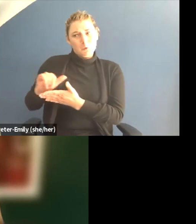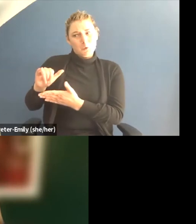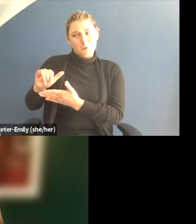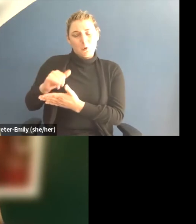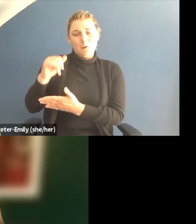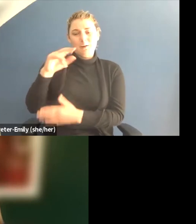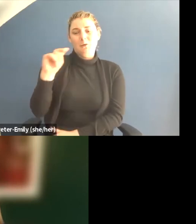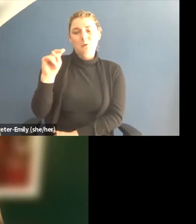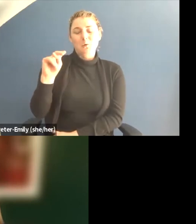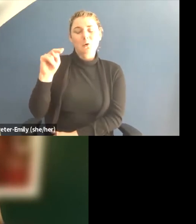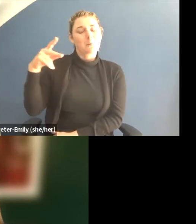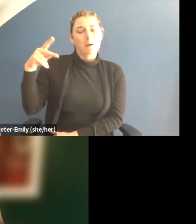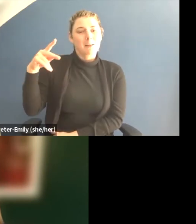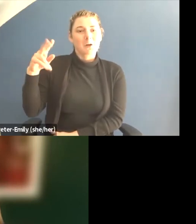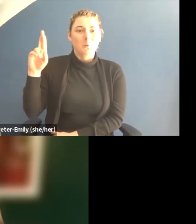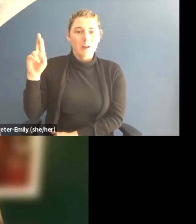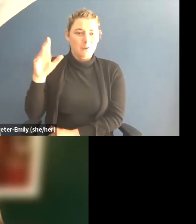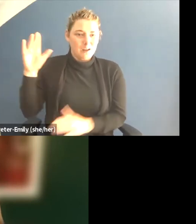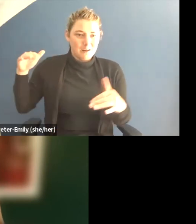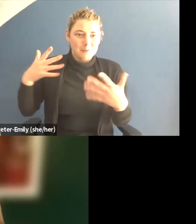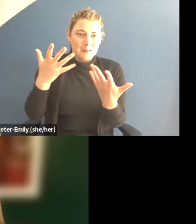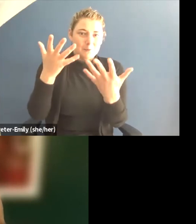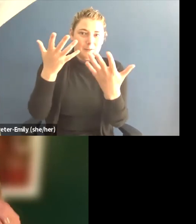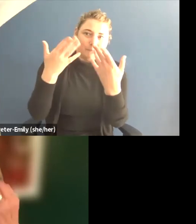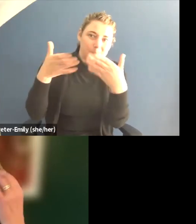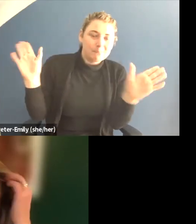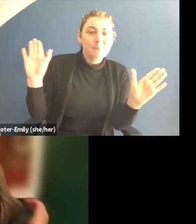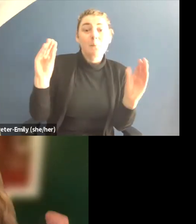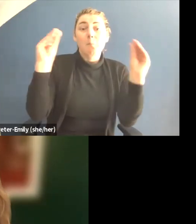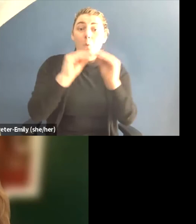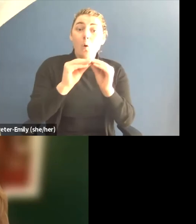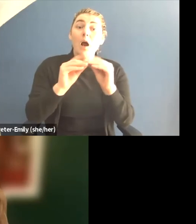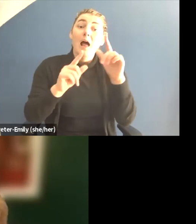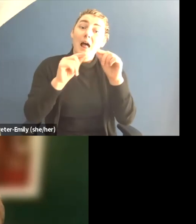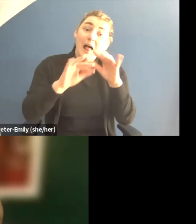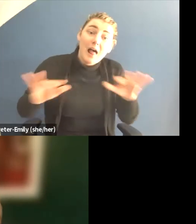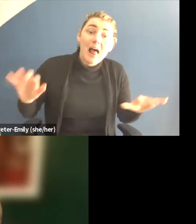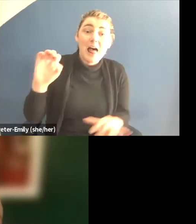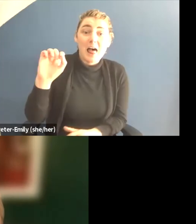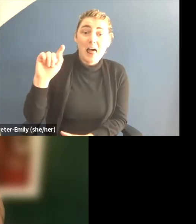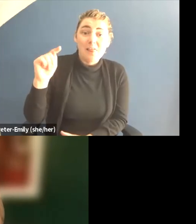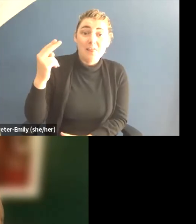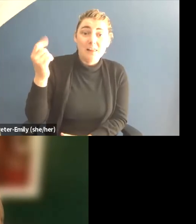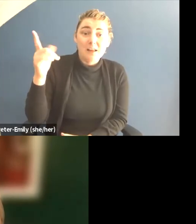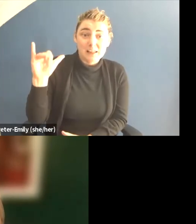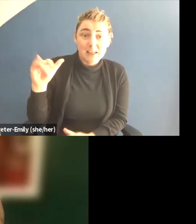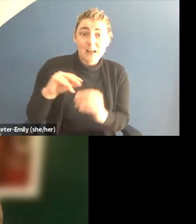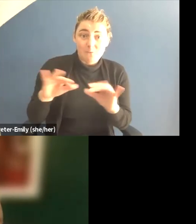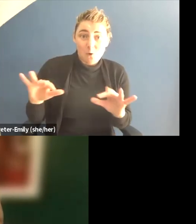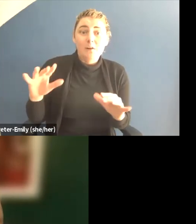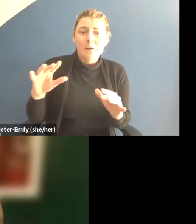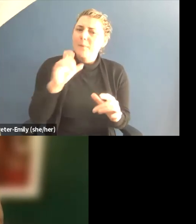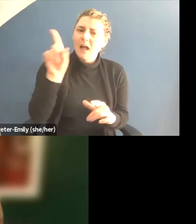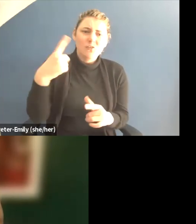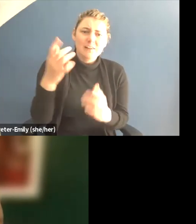as deeply connected to as they desired. More ethnically diverse audiences, younger audiences, but not just with